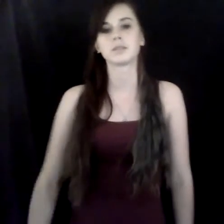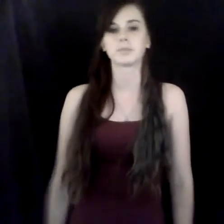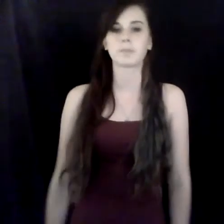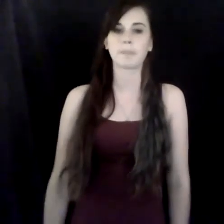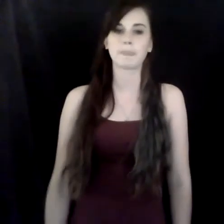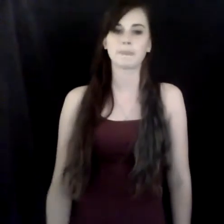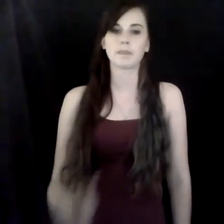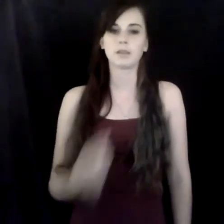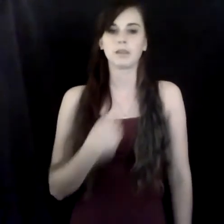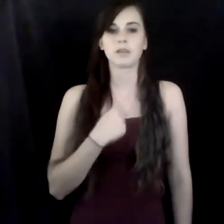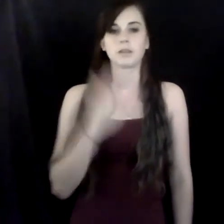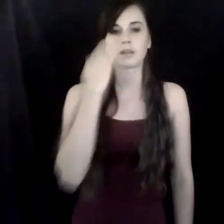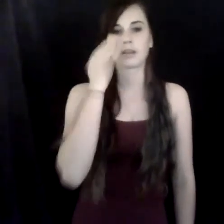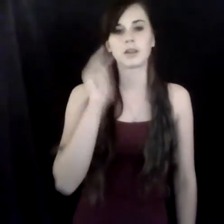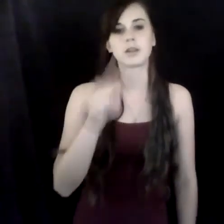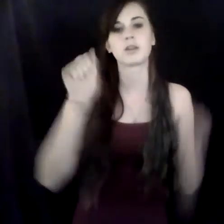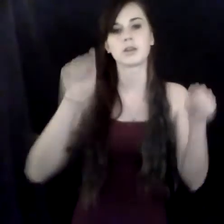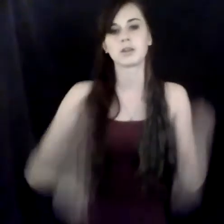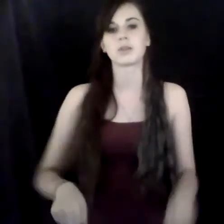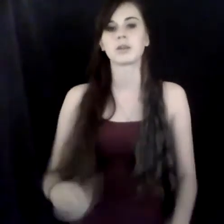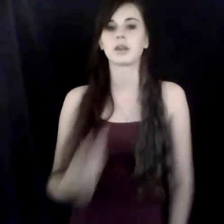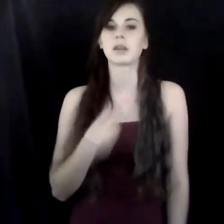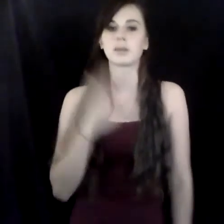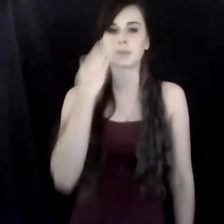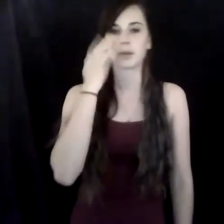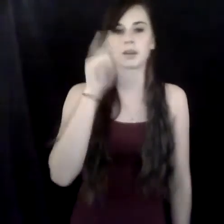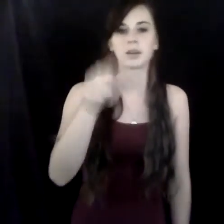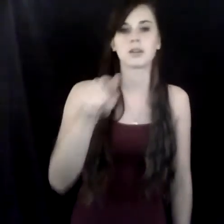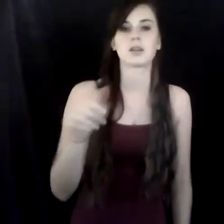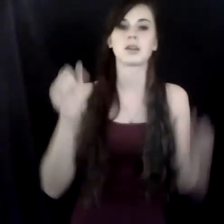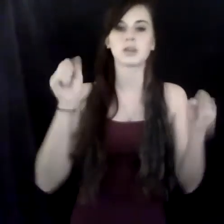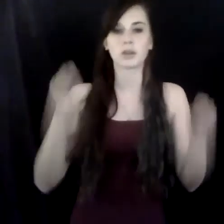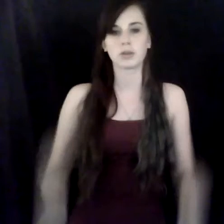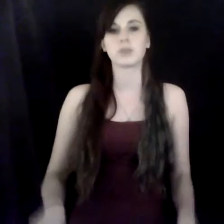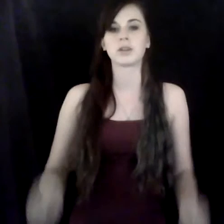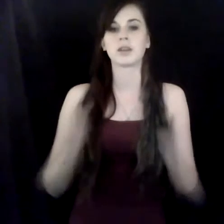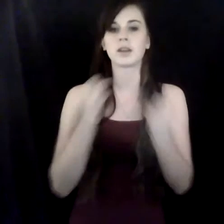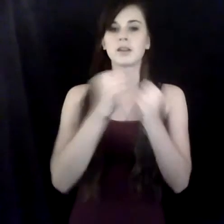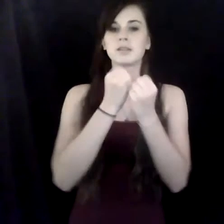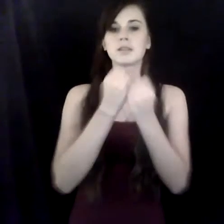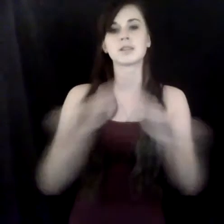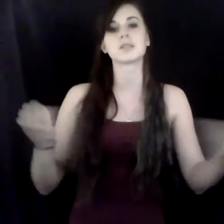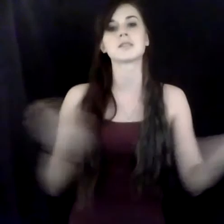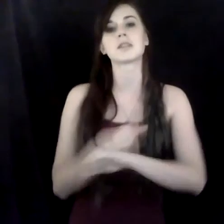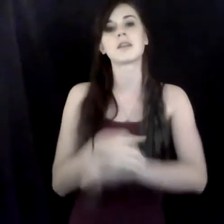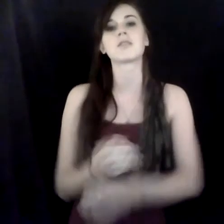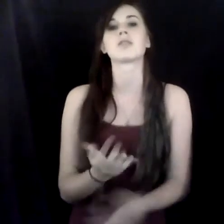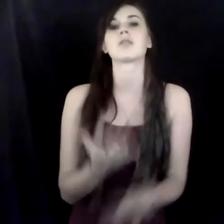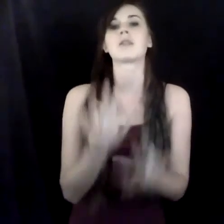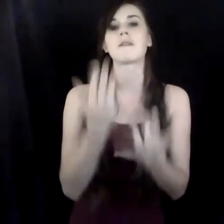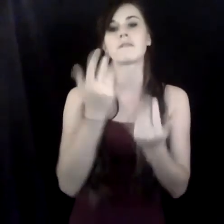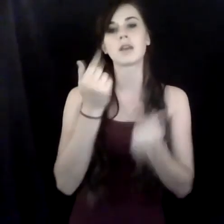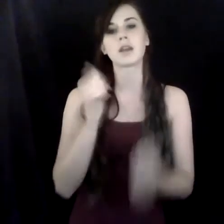I know you're able and I know you can Savor the fire